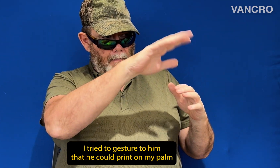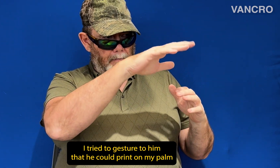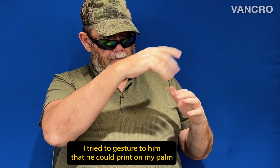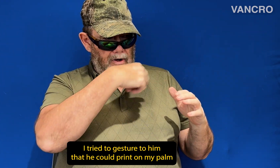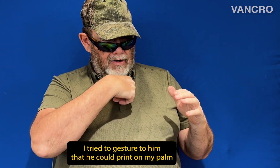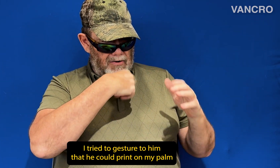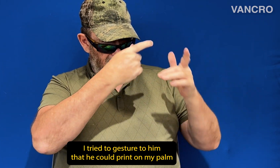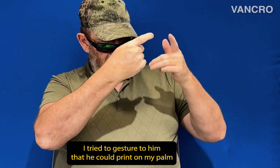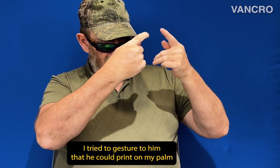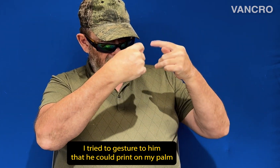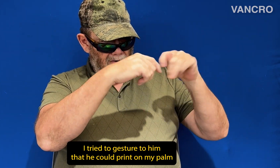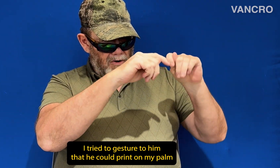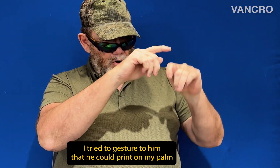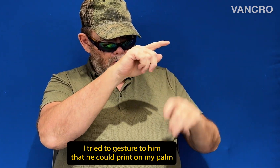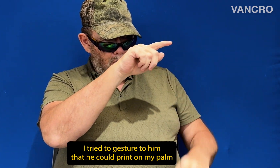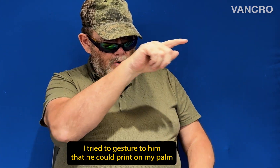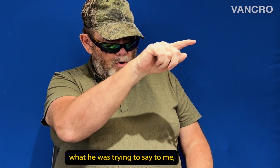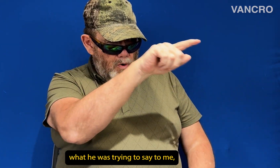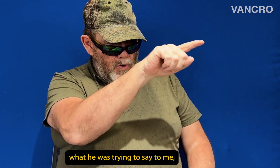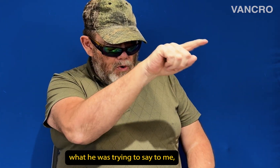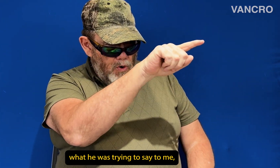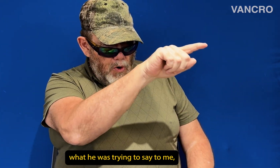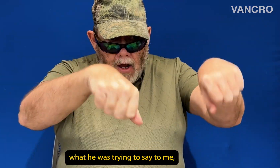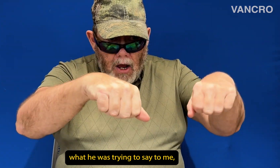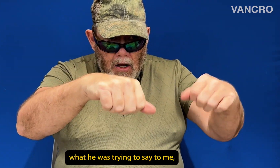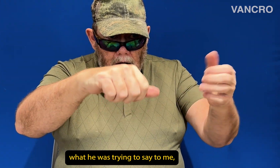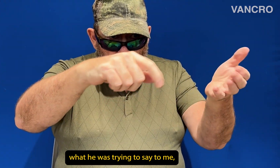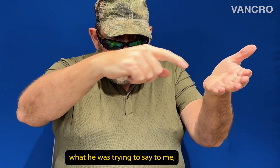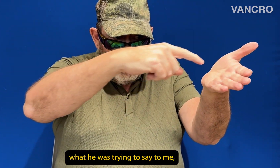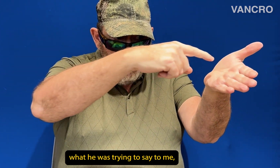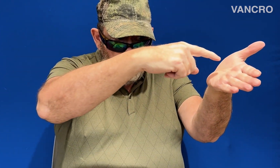to him that he could print on my palm what he was trying to say to me.